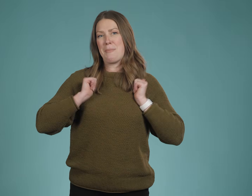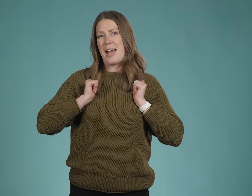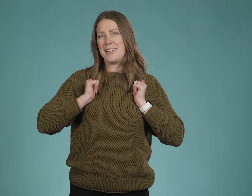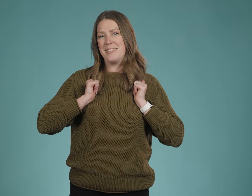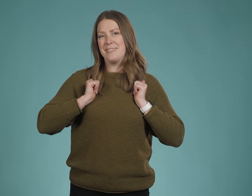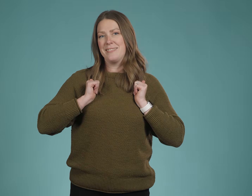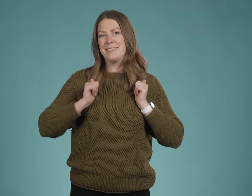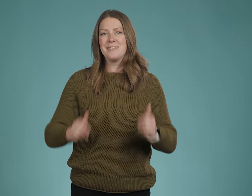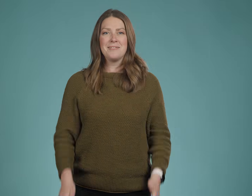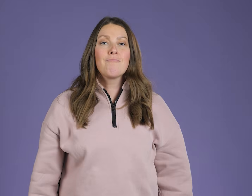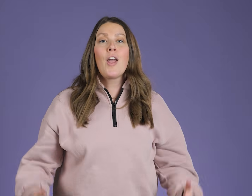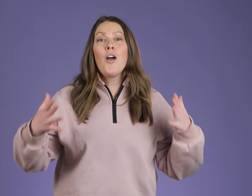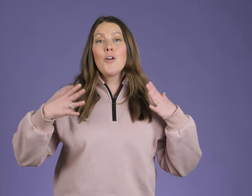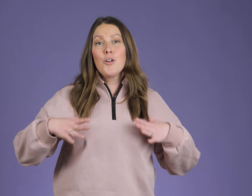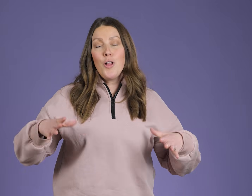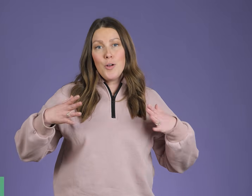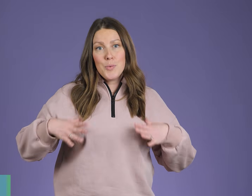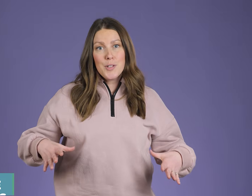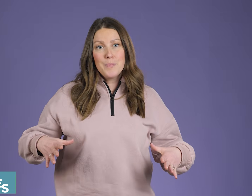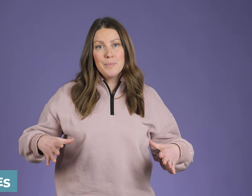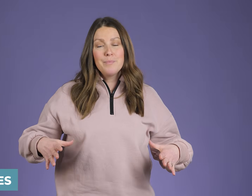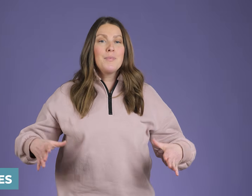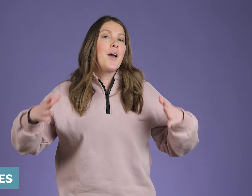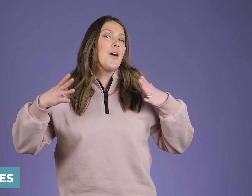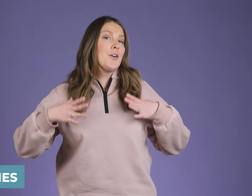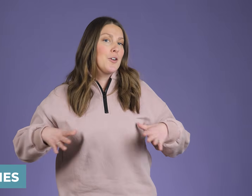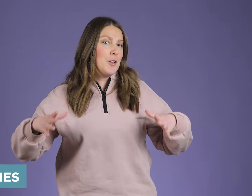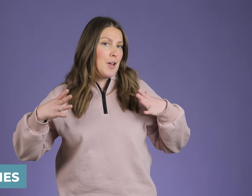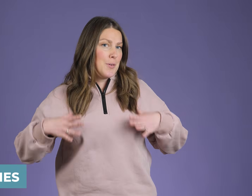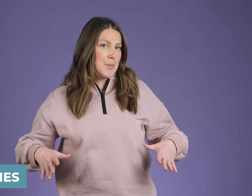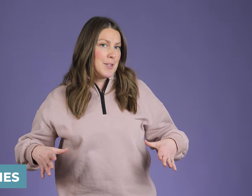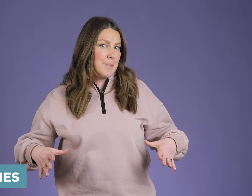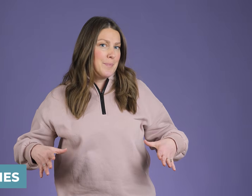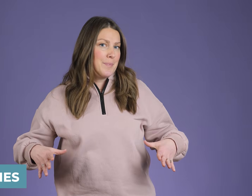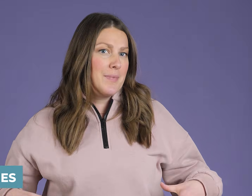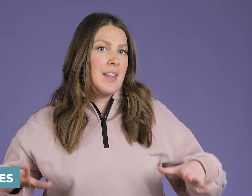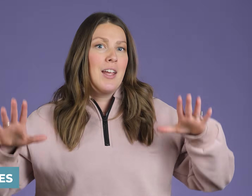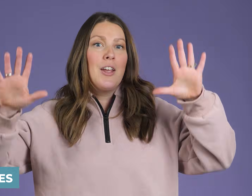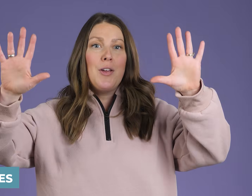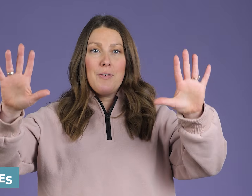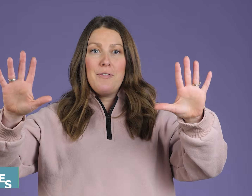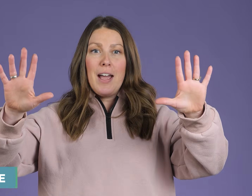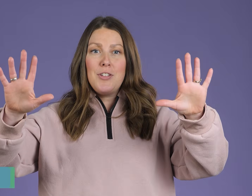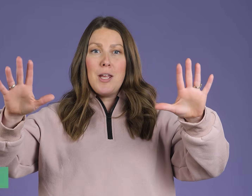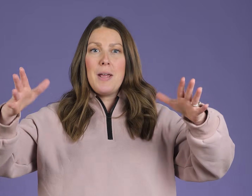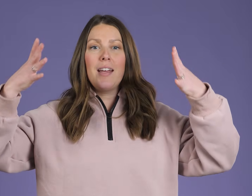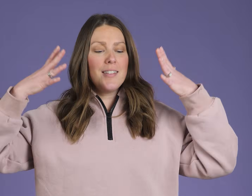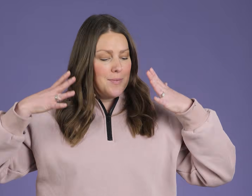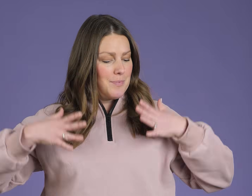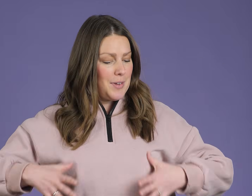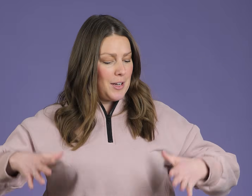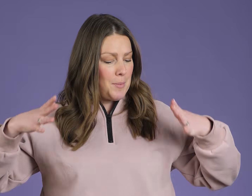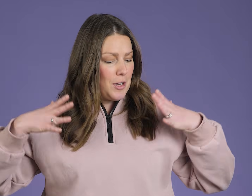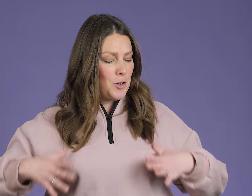Backpack. Clothes, clothes. You have 5-shaped hands coming on your